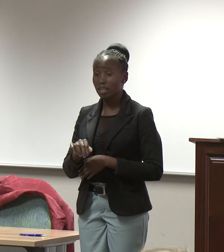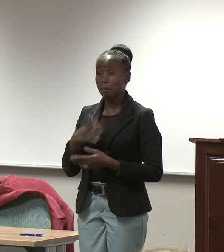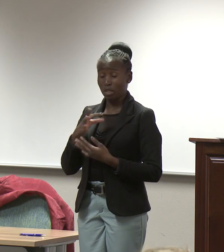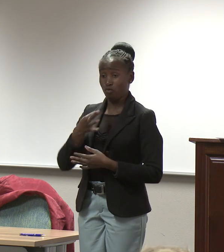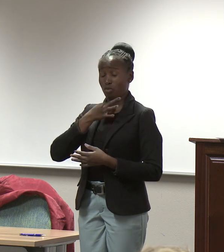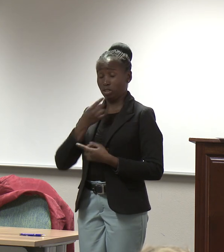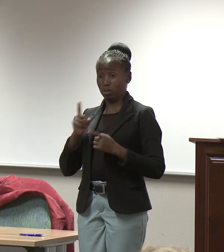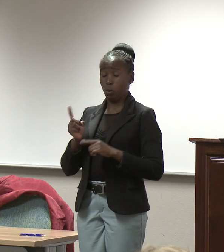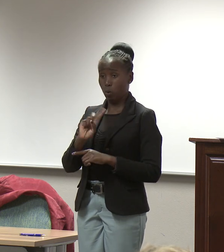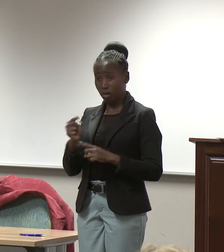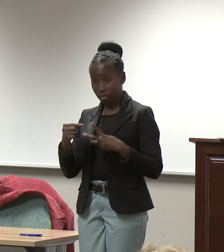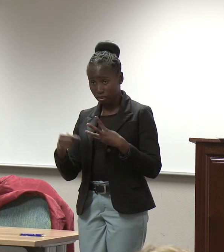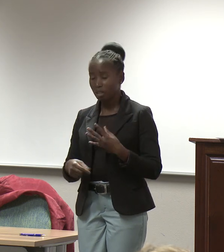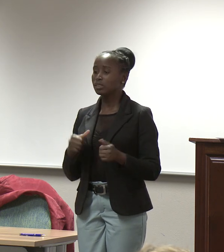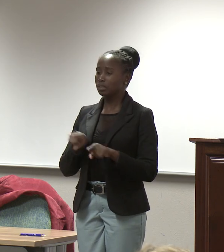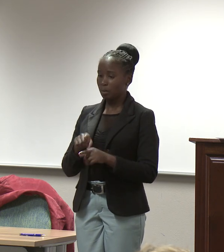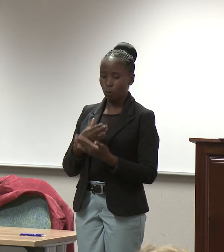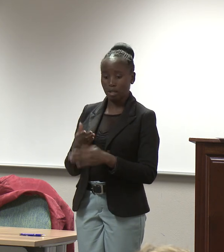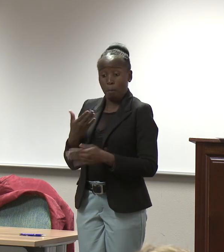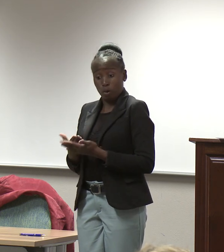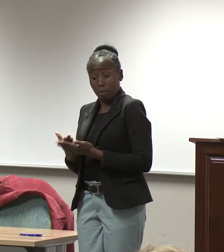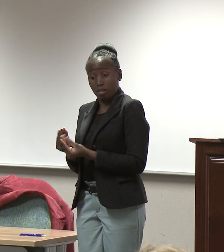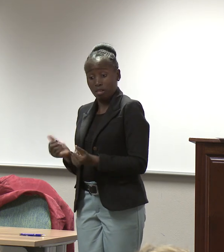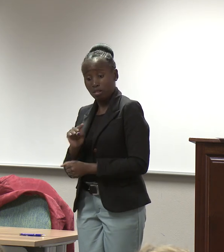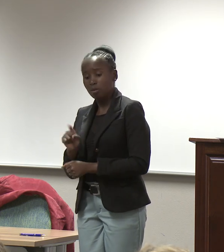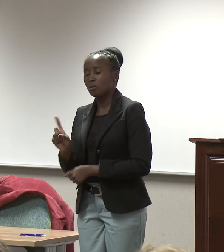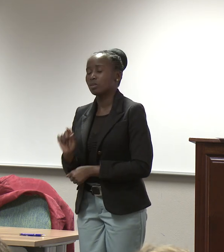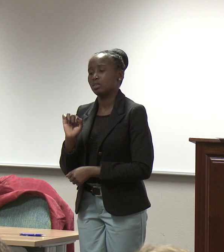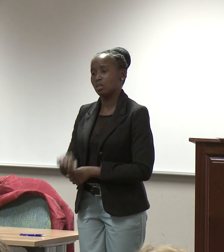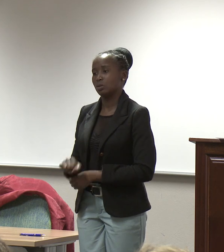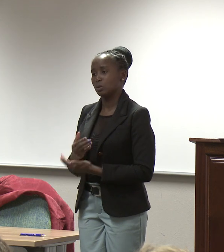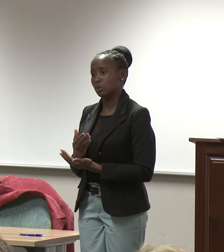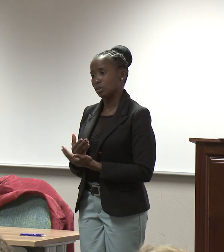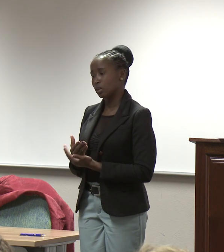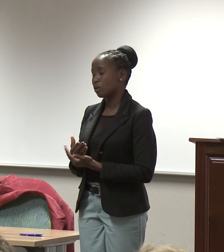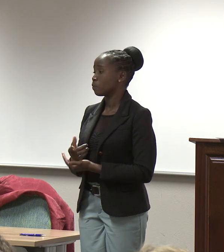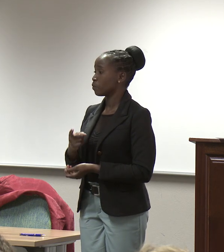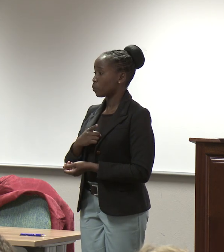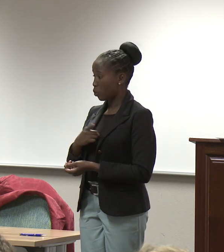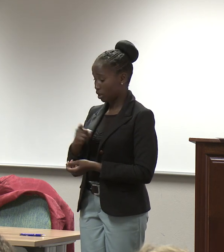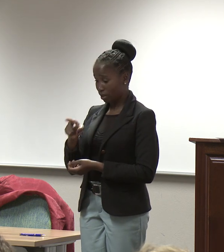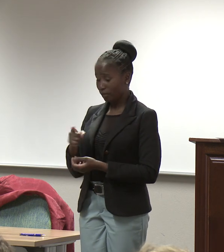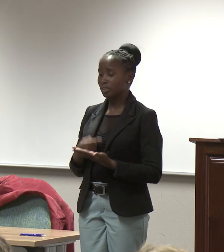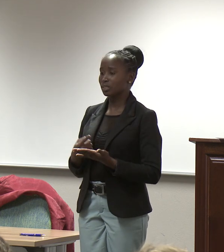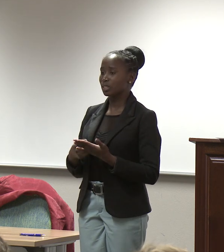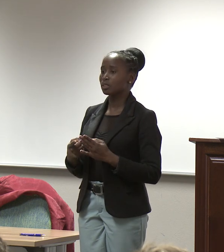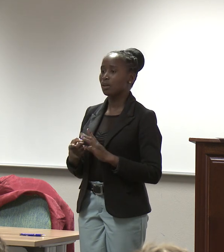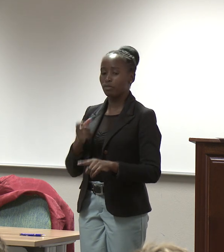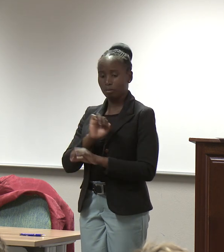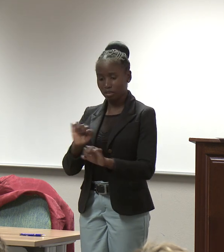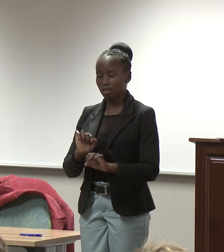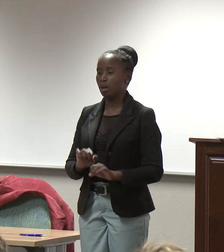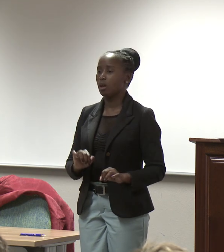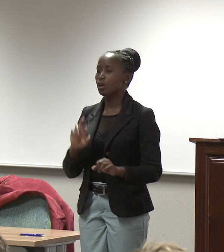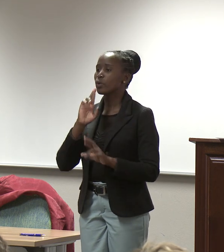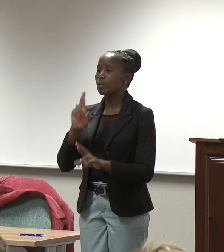you, and you are an expert, I've been doing a lot of discourse analysis of their reports. In the end, the